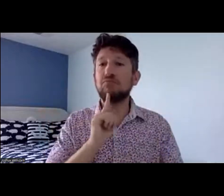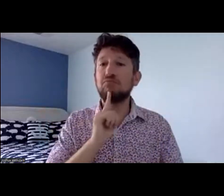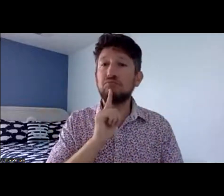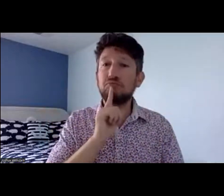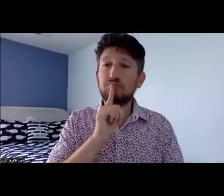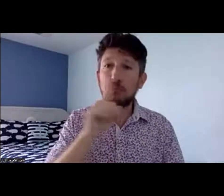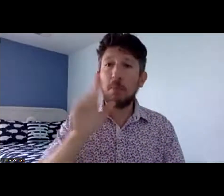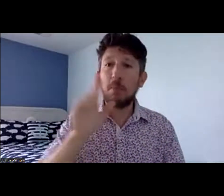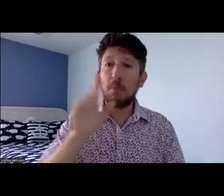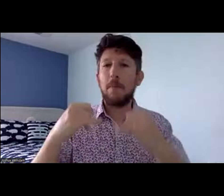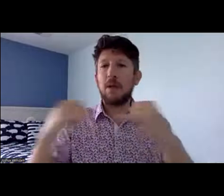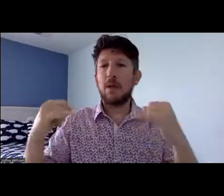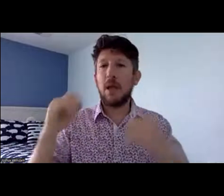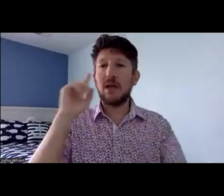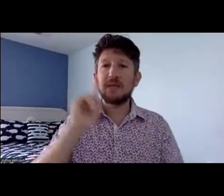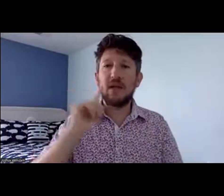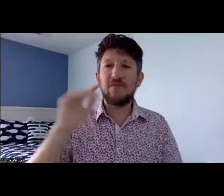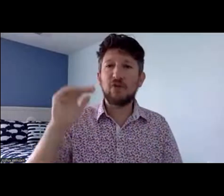Which tells me